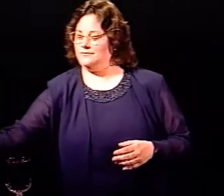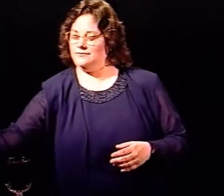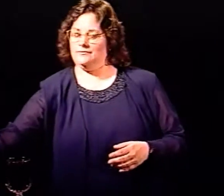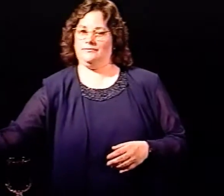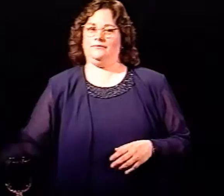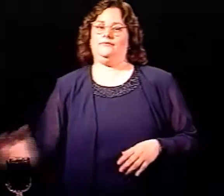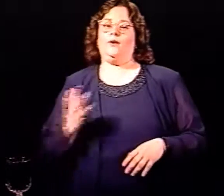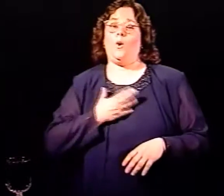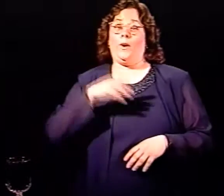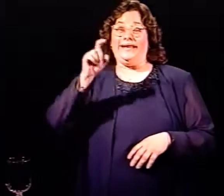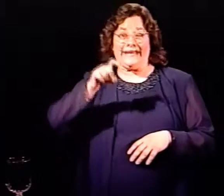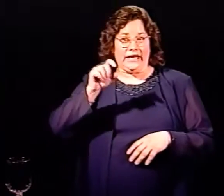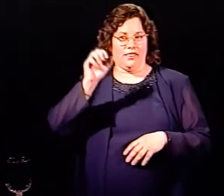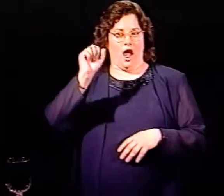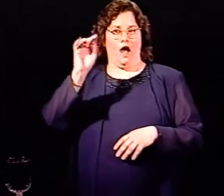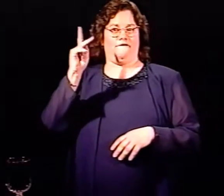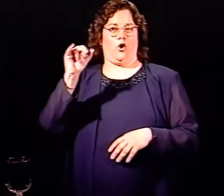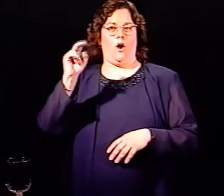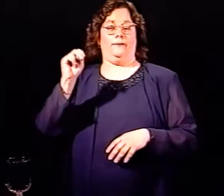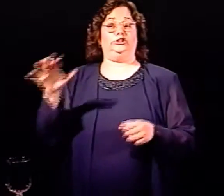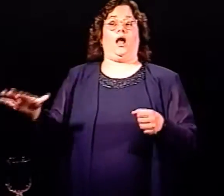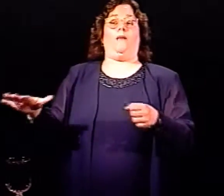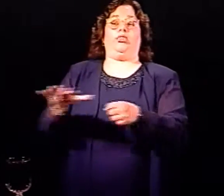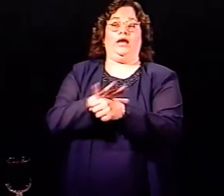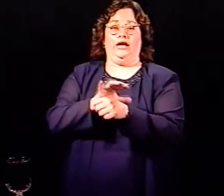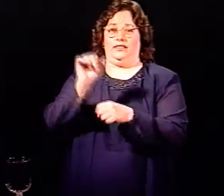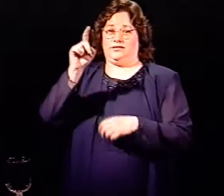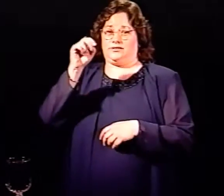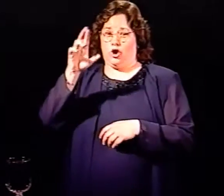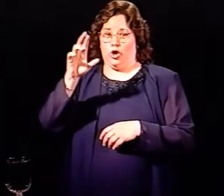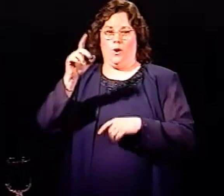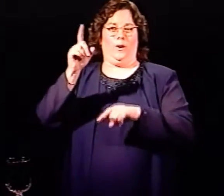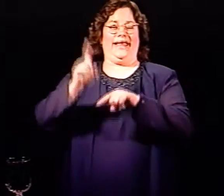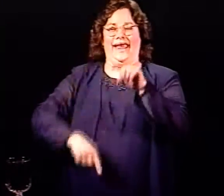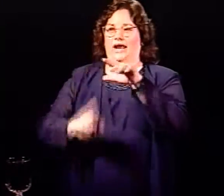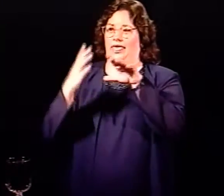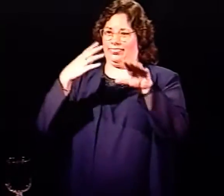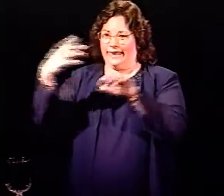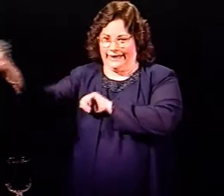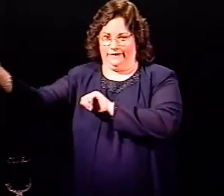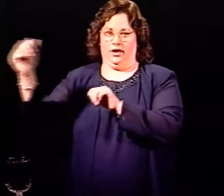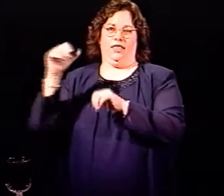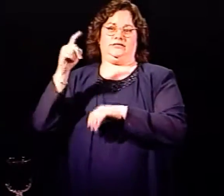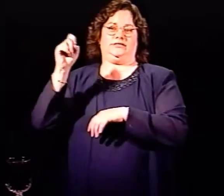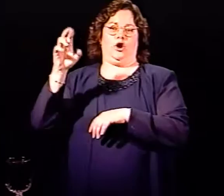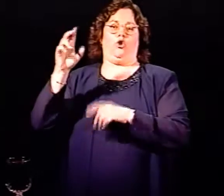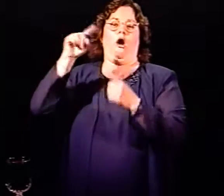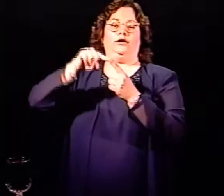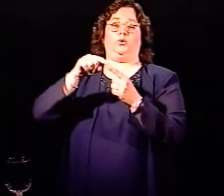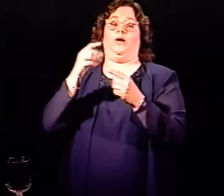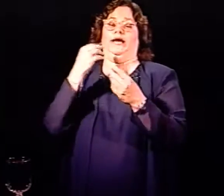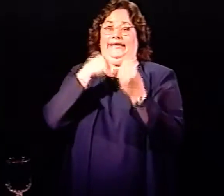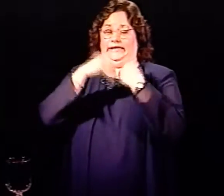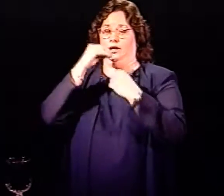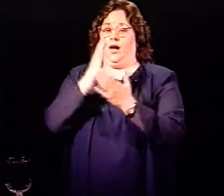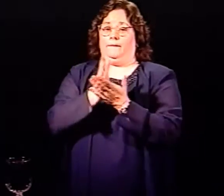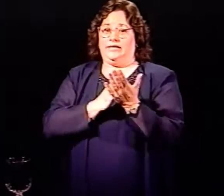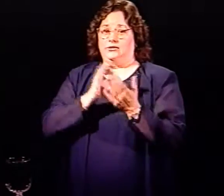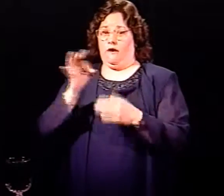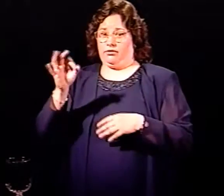We need the afikomen to complete the Seder. We cannot leave the Seder until we eat a piece of the